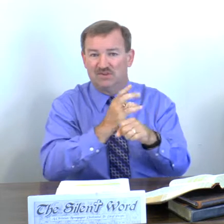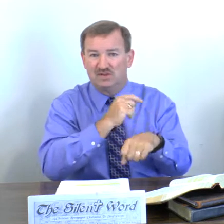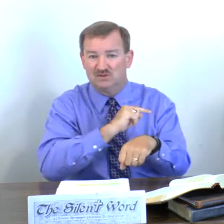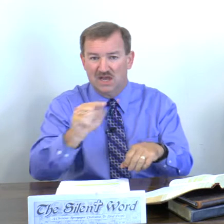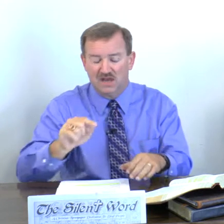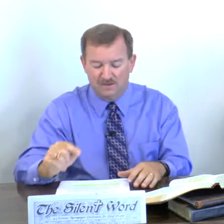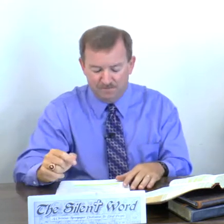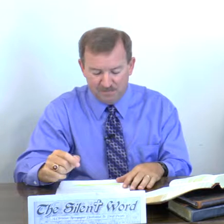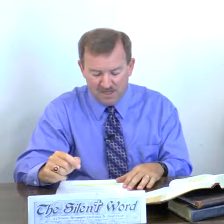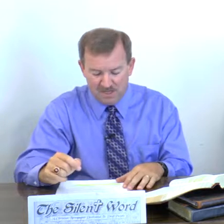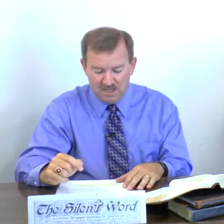7-year time.